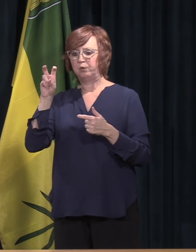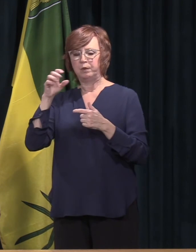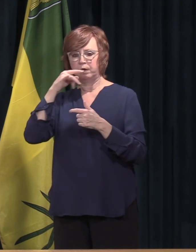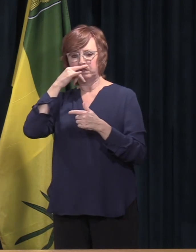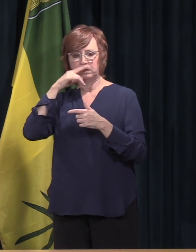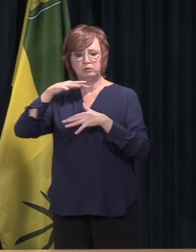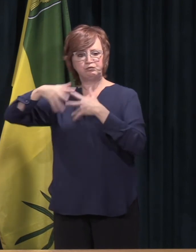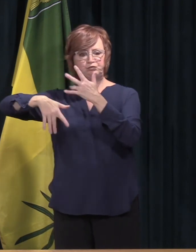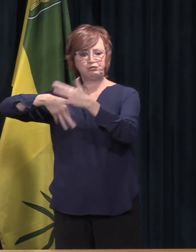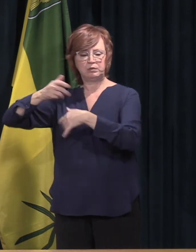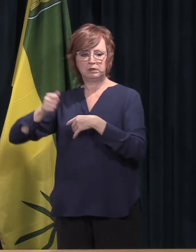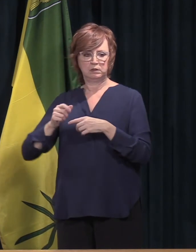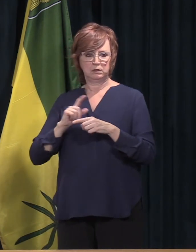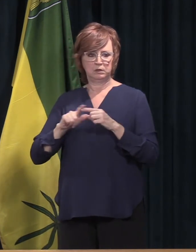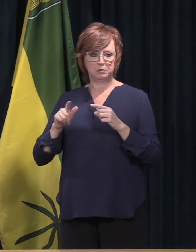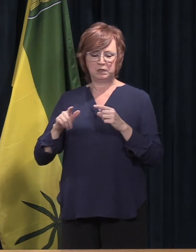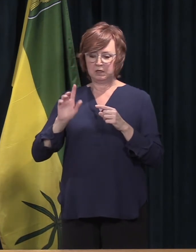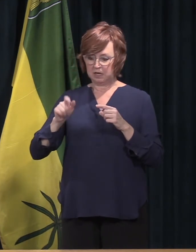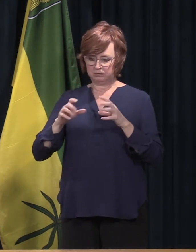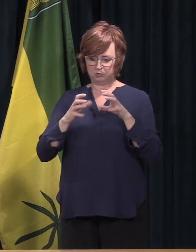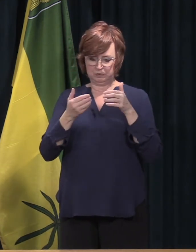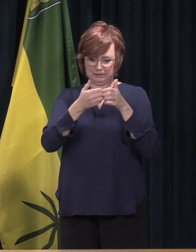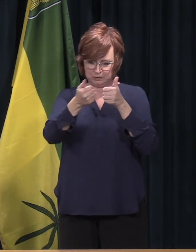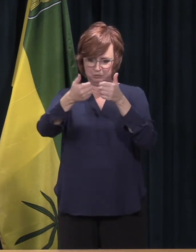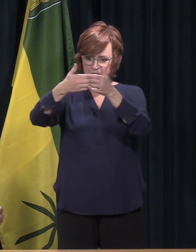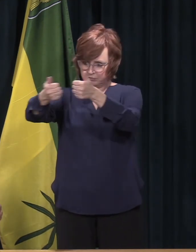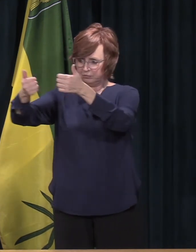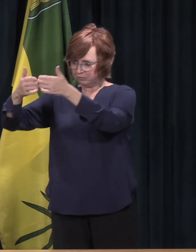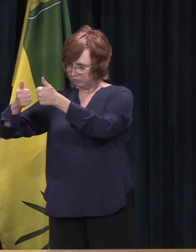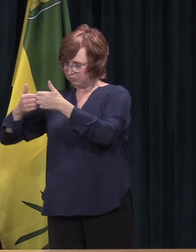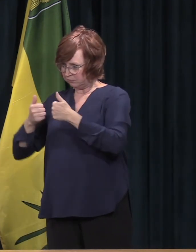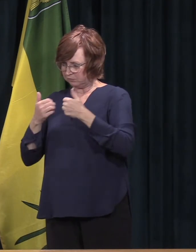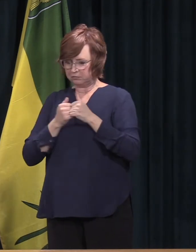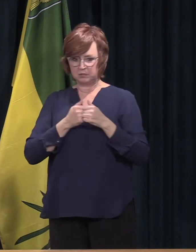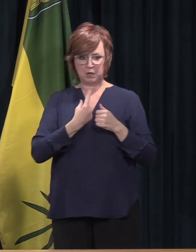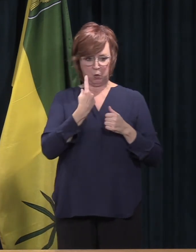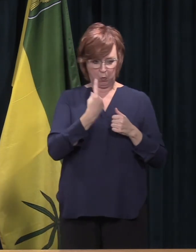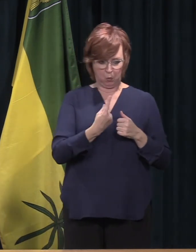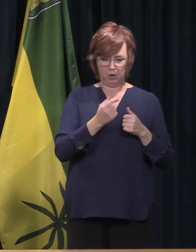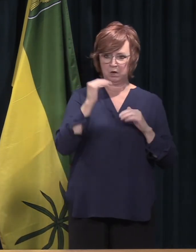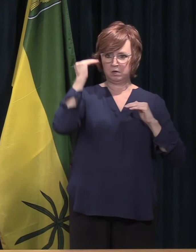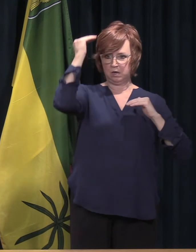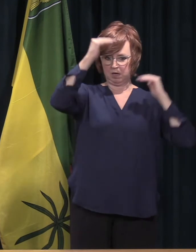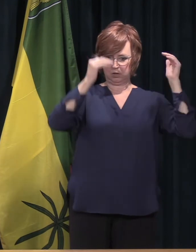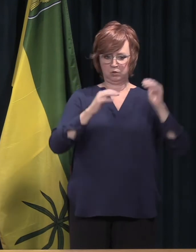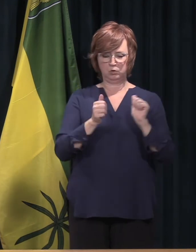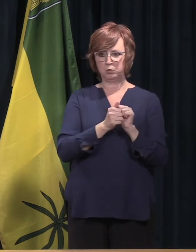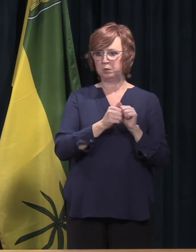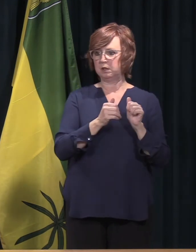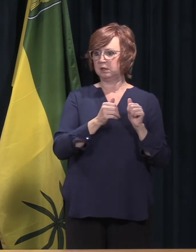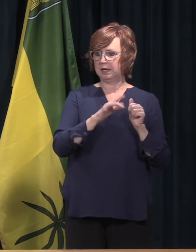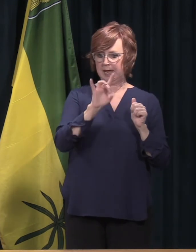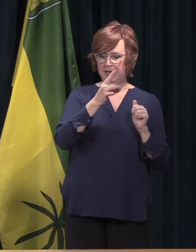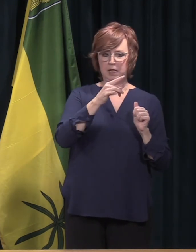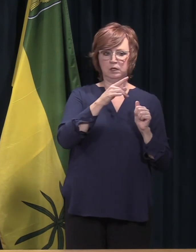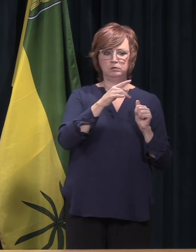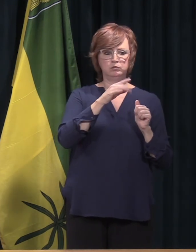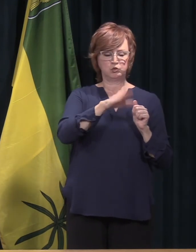the kids go to one room every day and all the supervisors go to the same room so that it's like a small daycare or multiple small